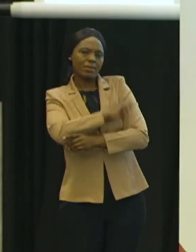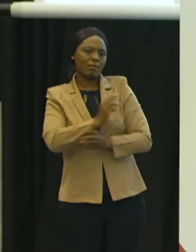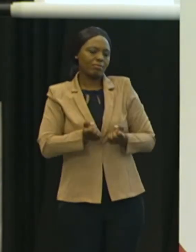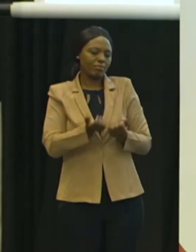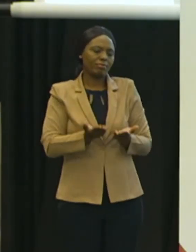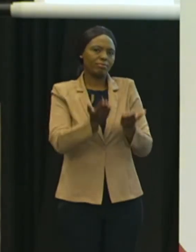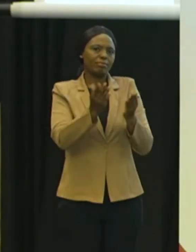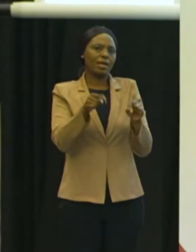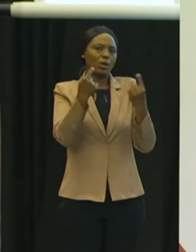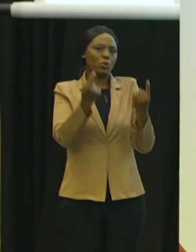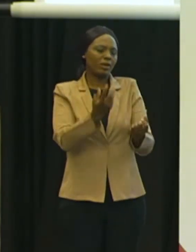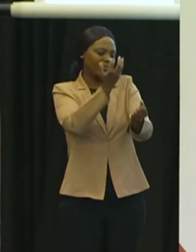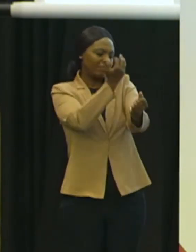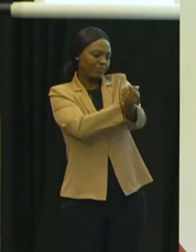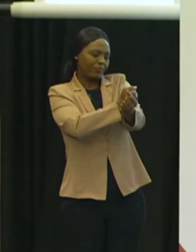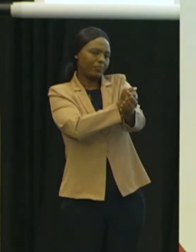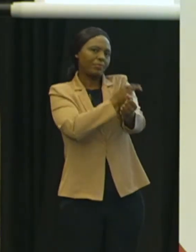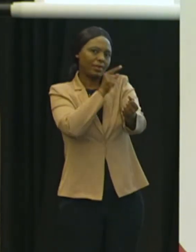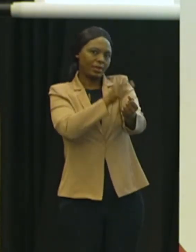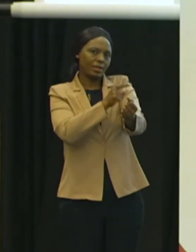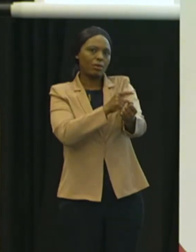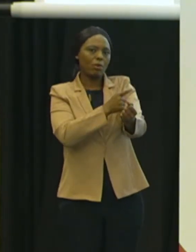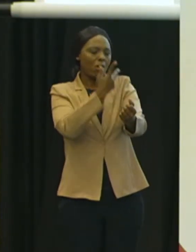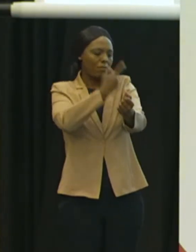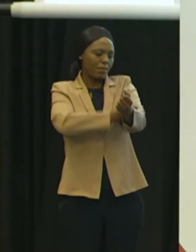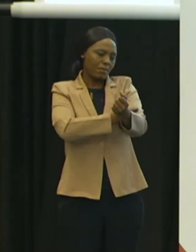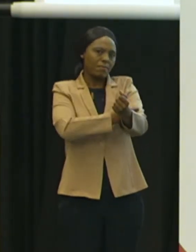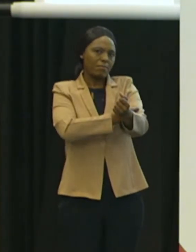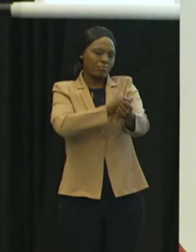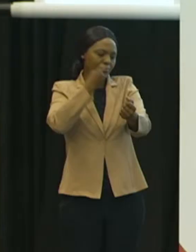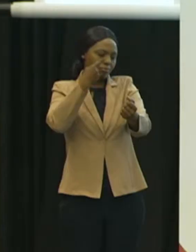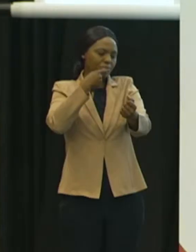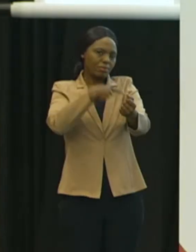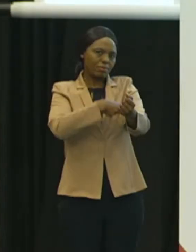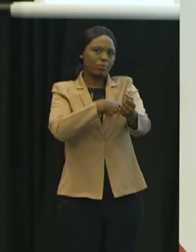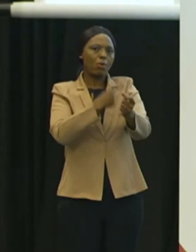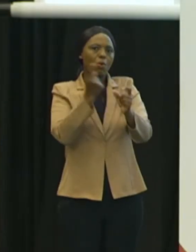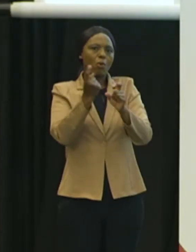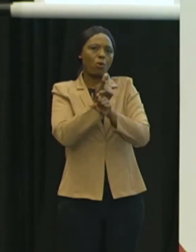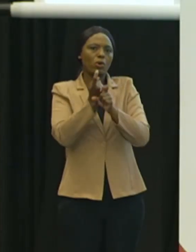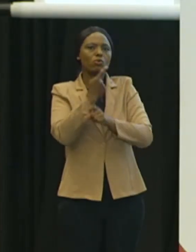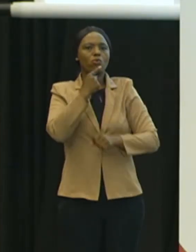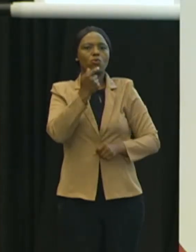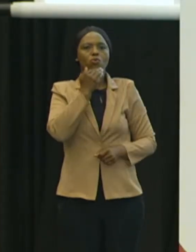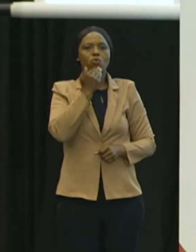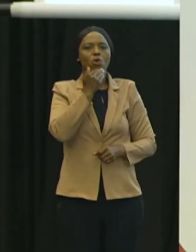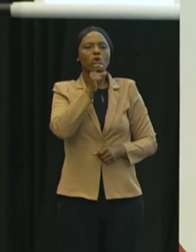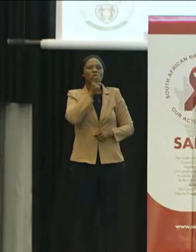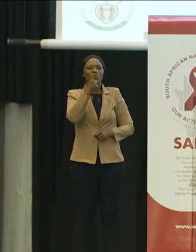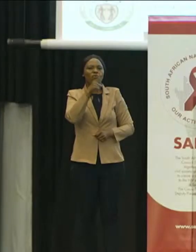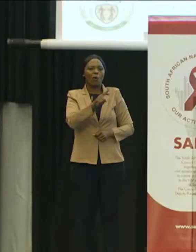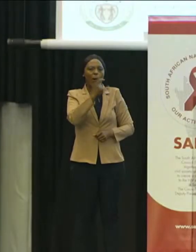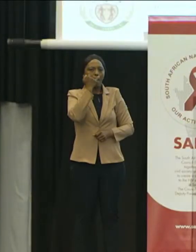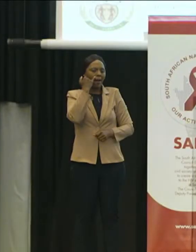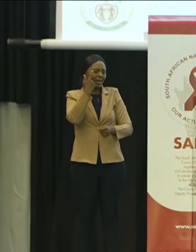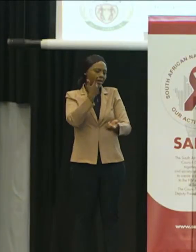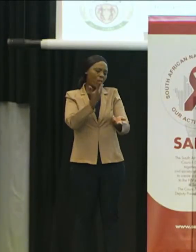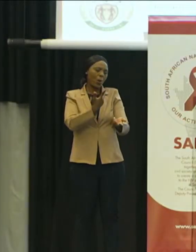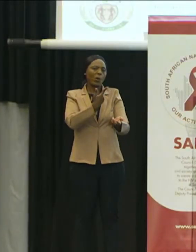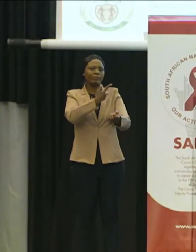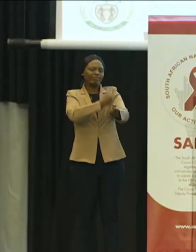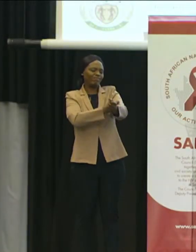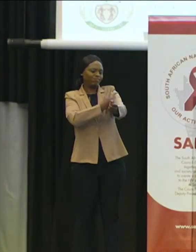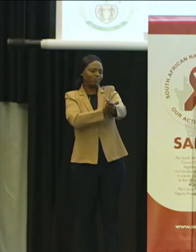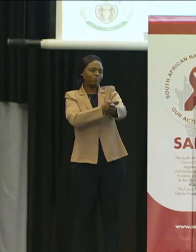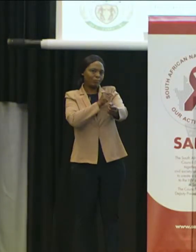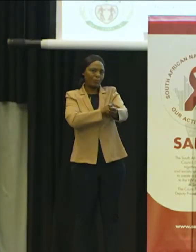sterile needles and syringes to our peers who are injecting drugs. And then also, again, in terms of